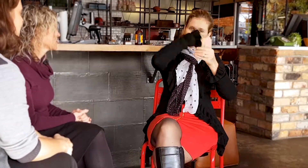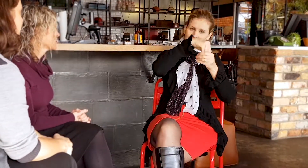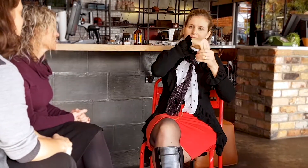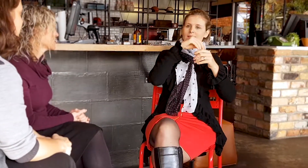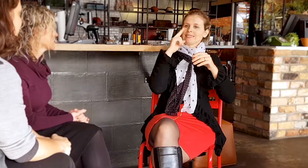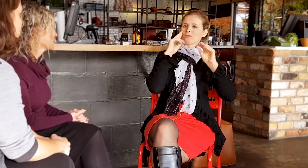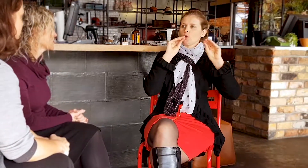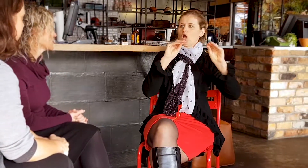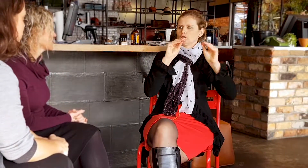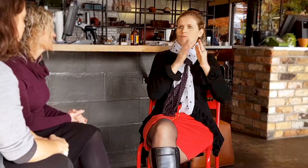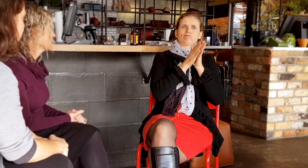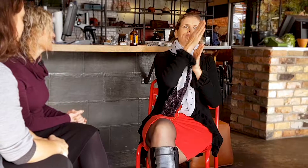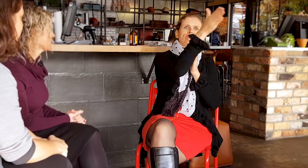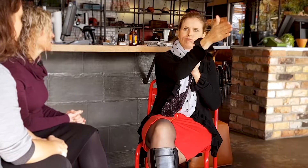in deaf education.